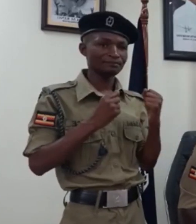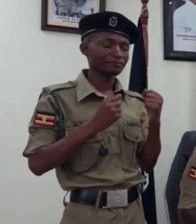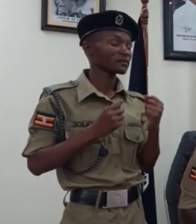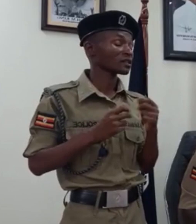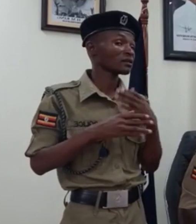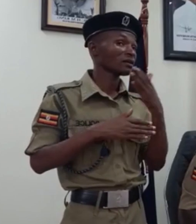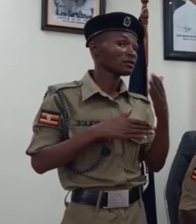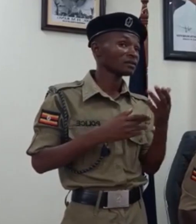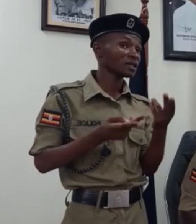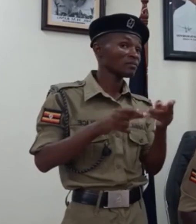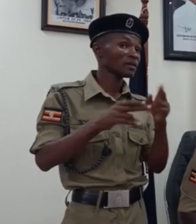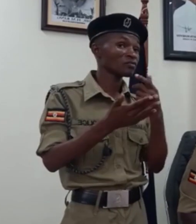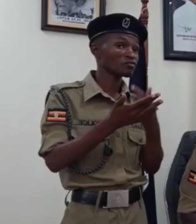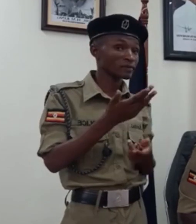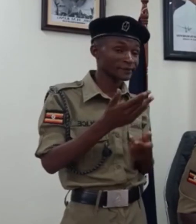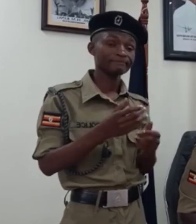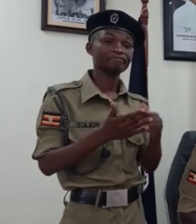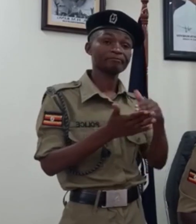embeera yatandise okusajjuka